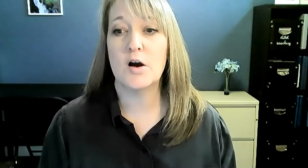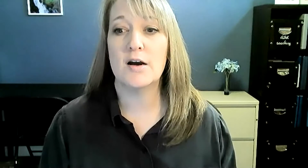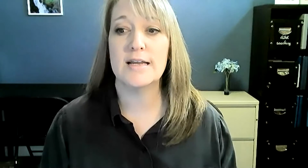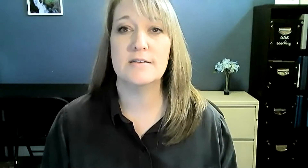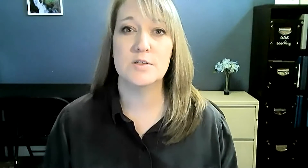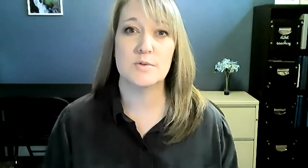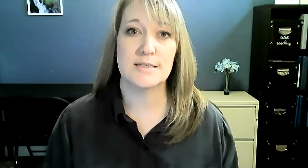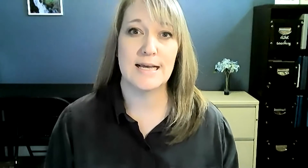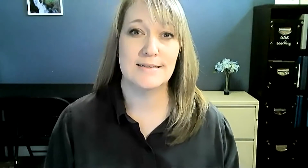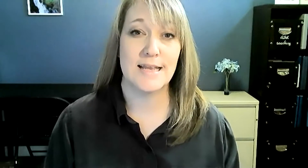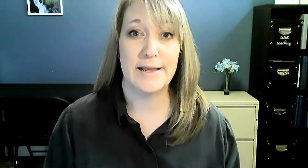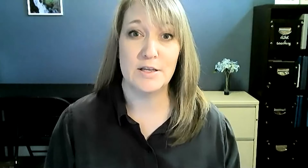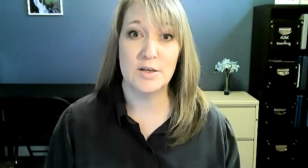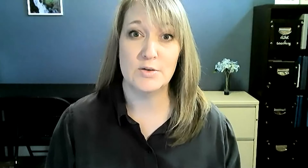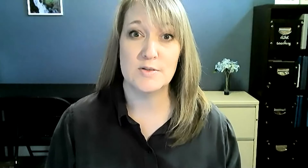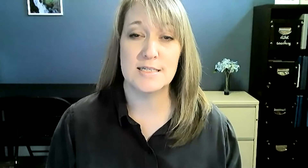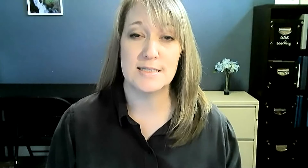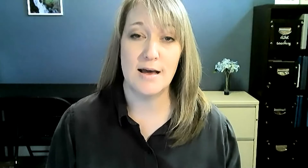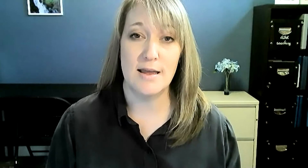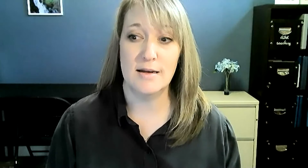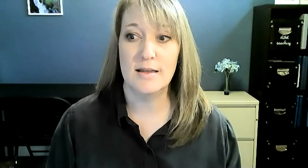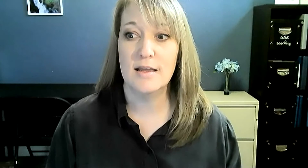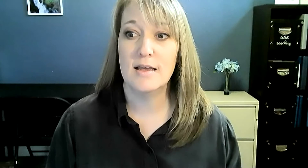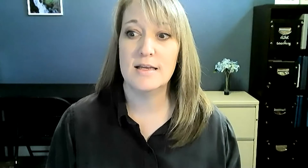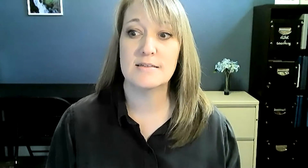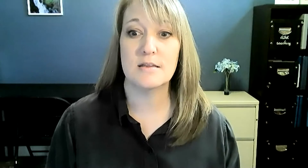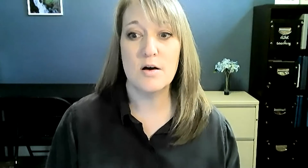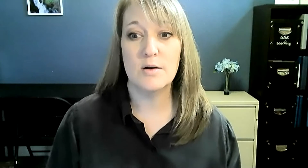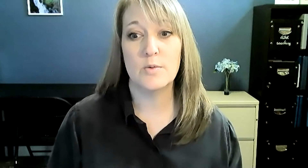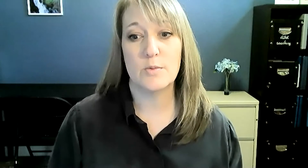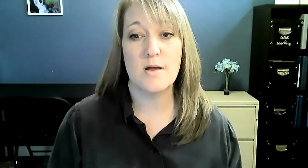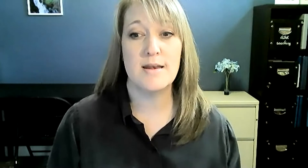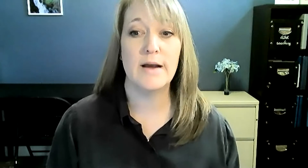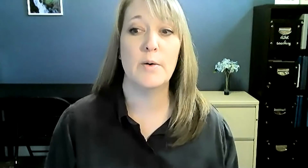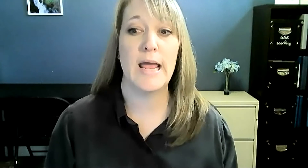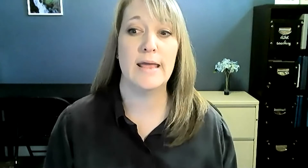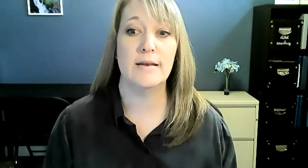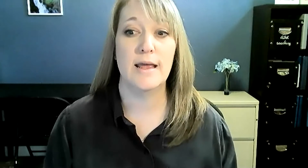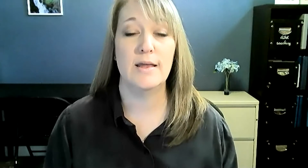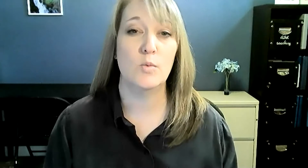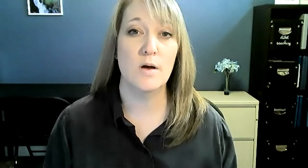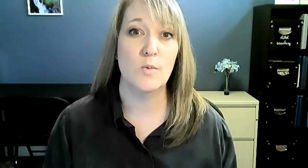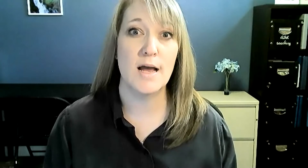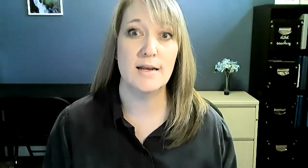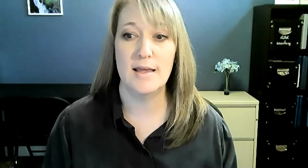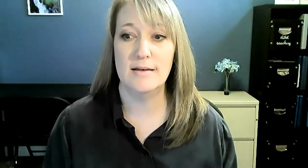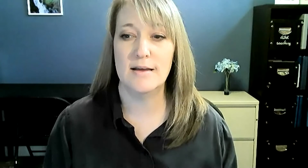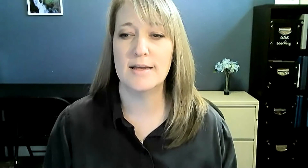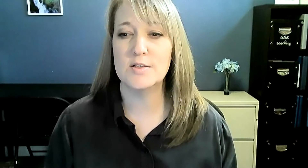are individual signs that I could use to sign. It's long with one narrow end and one wide end. I could do